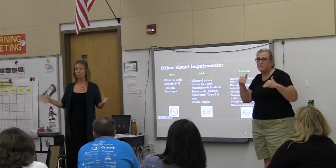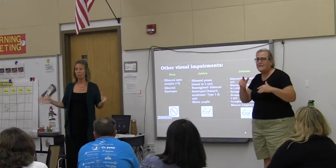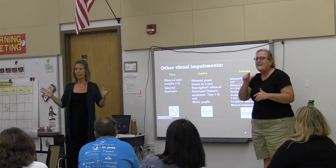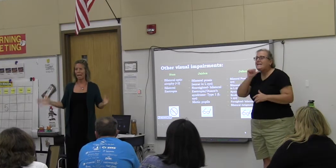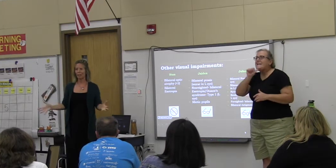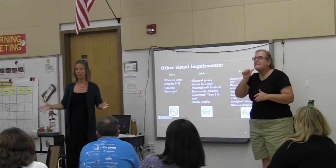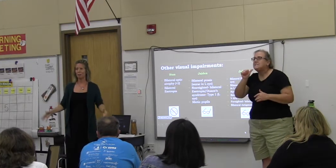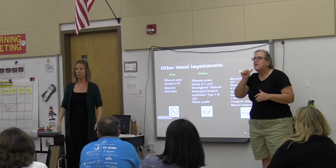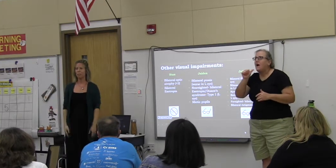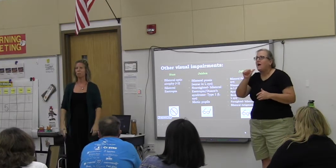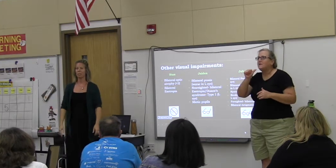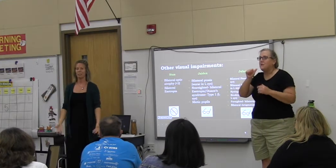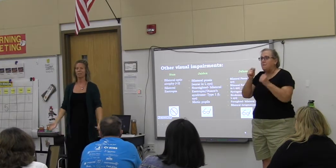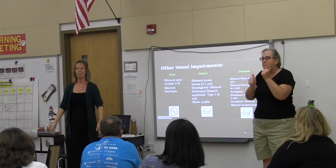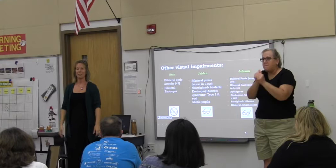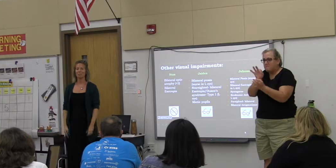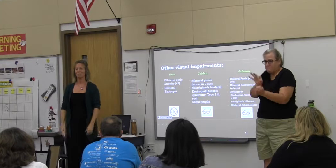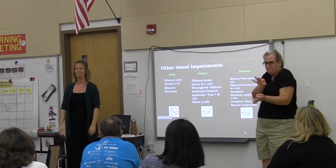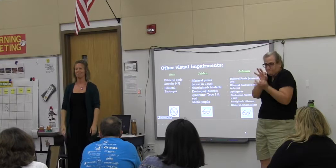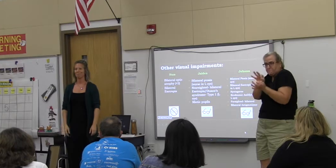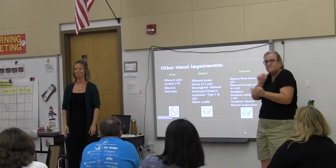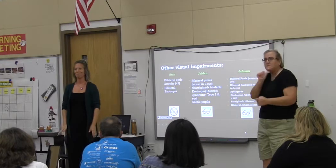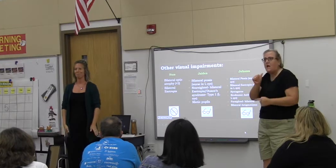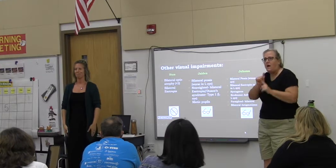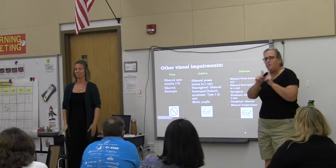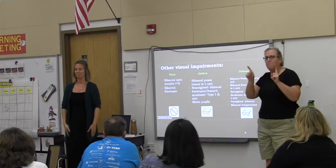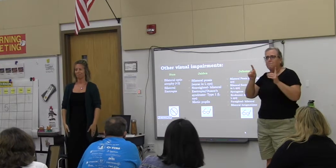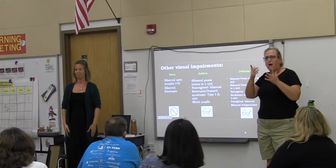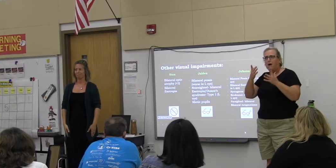most incredibly accurate read, but it's a start.